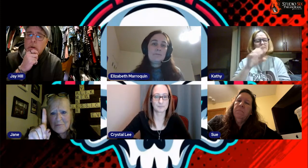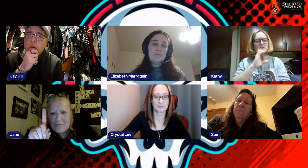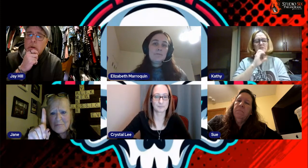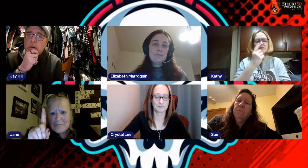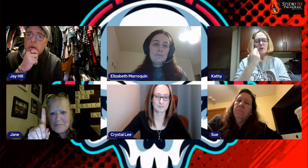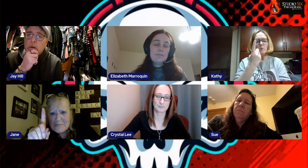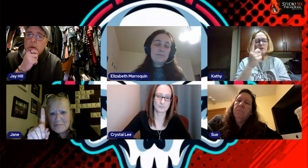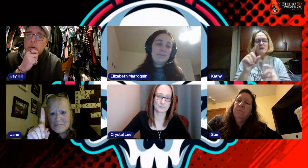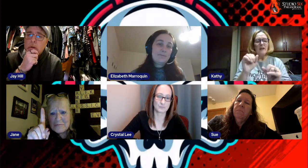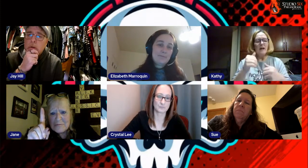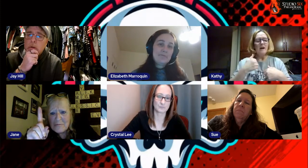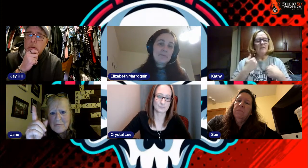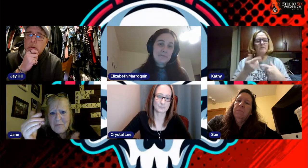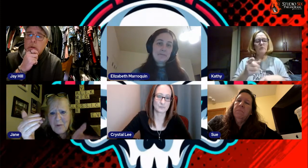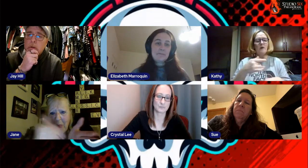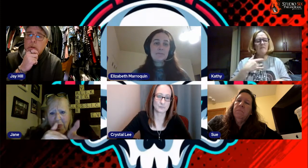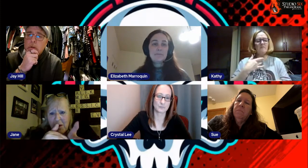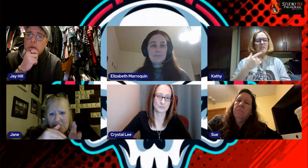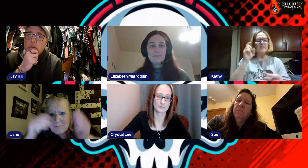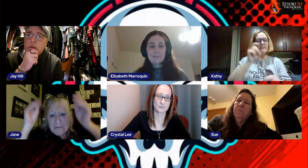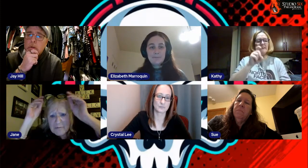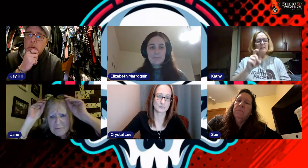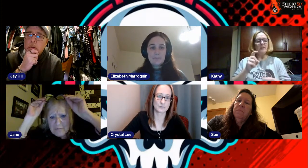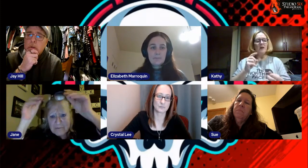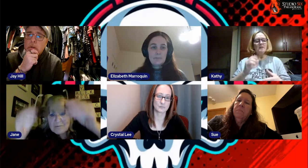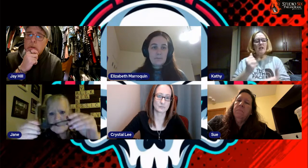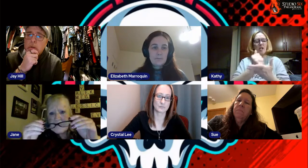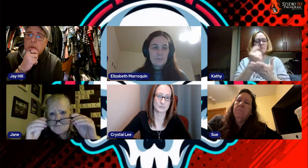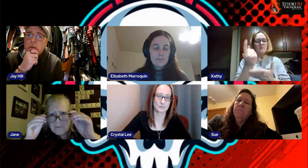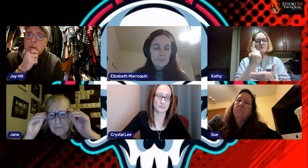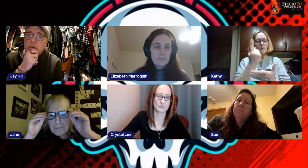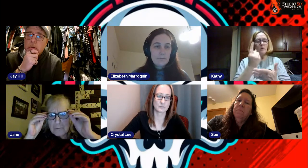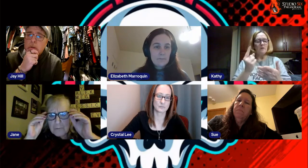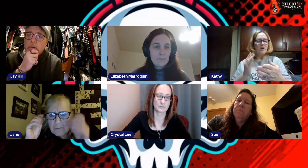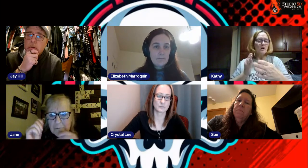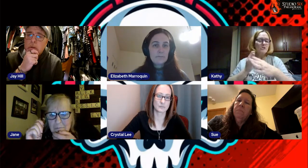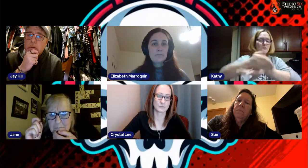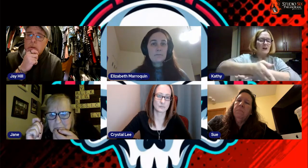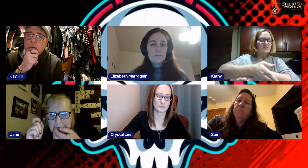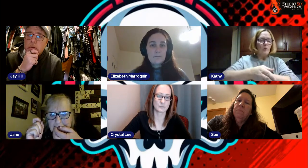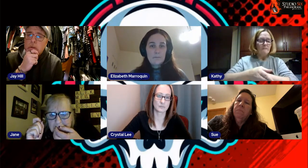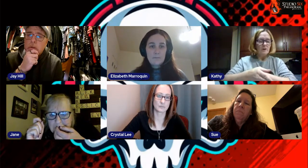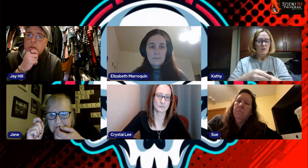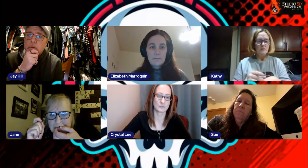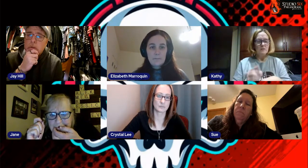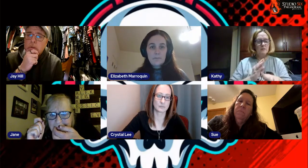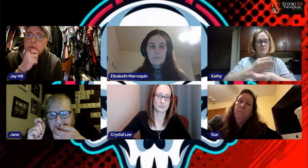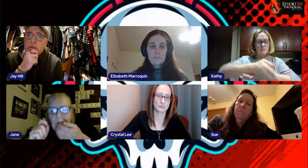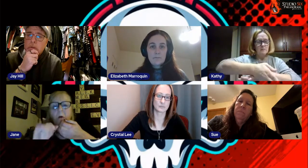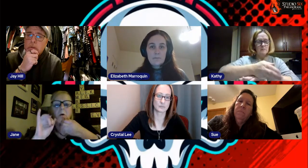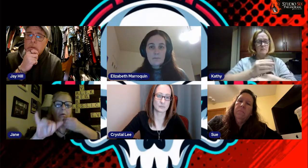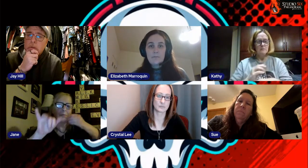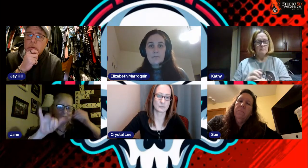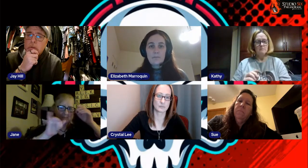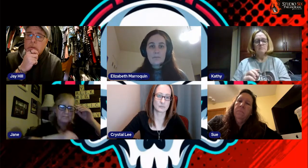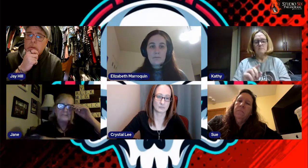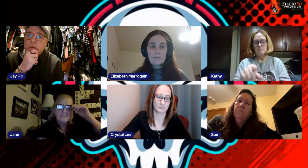Jade asking Crystal a question. Have you ever felt the need to help someone cross over?